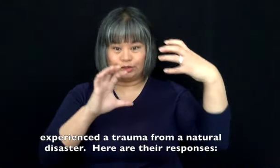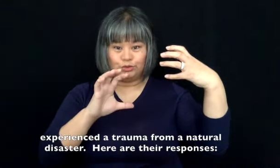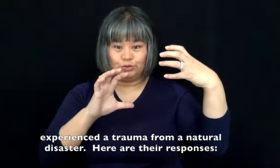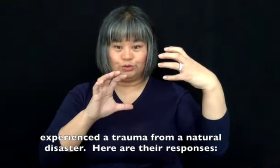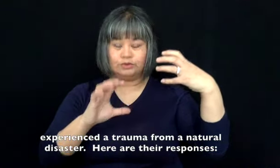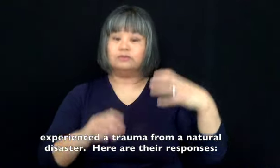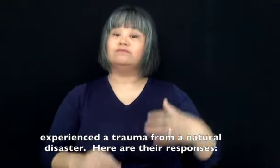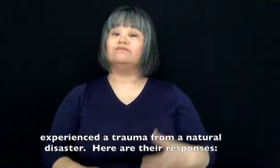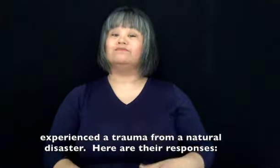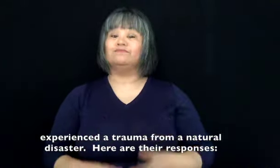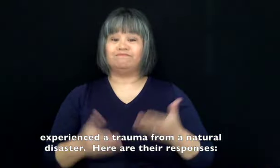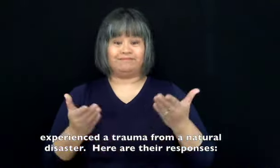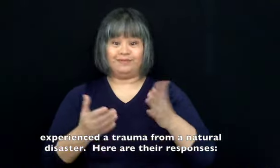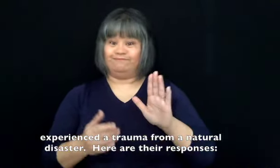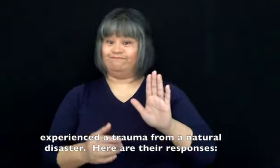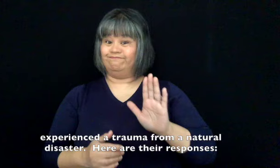here are their responses.